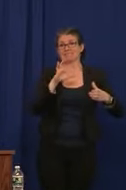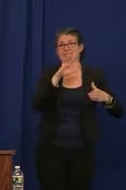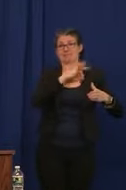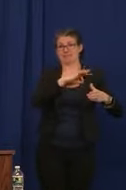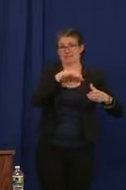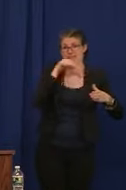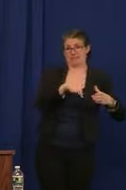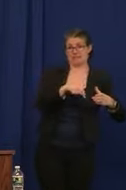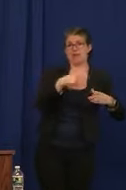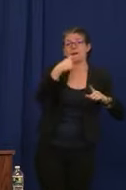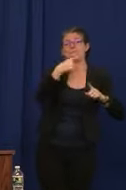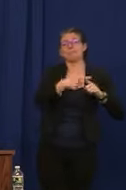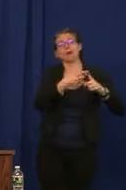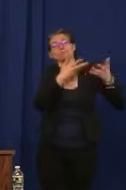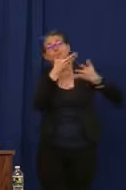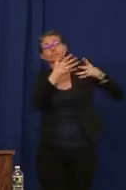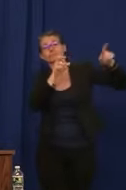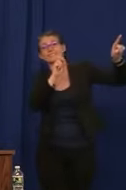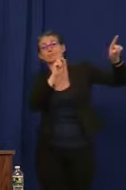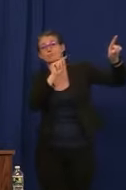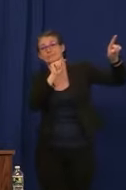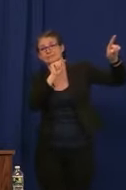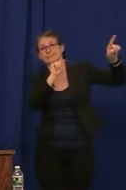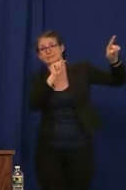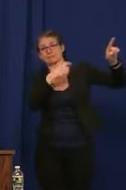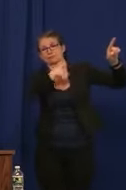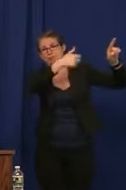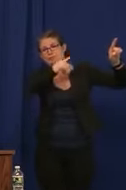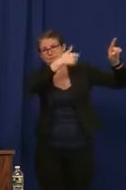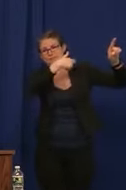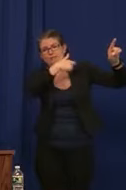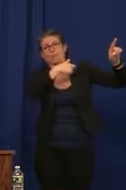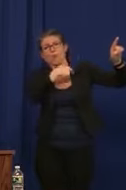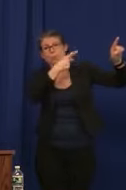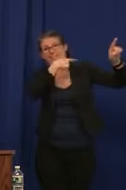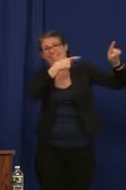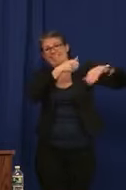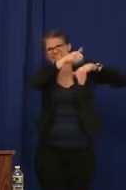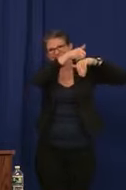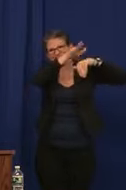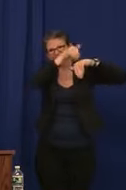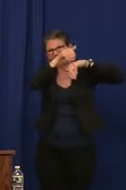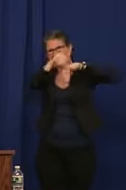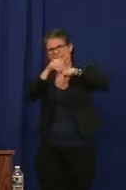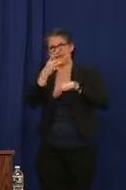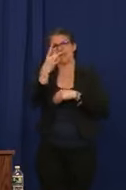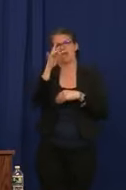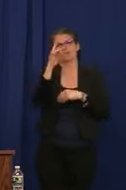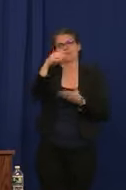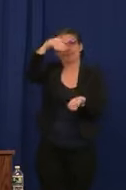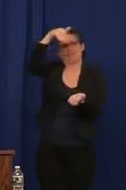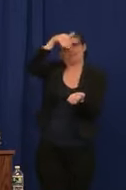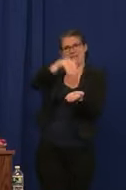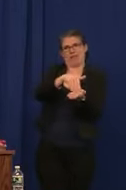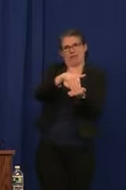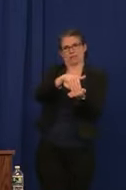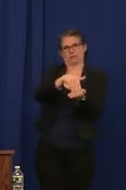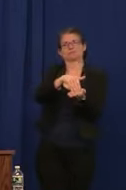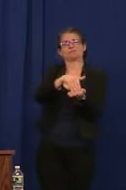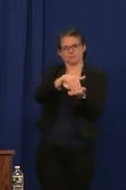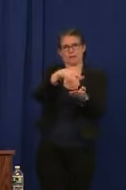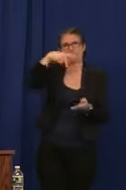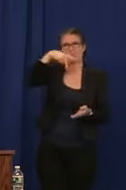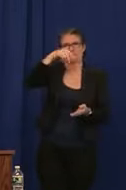nearly 18,000 pieces of PPE to facilities statewide yesterday. As I mentioned,